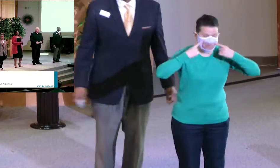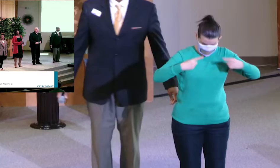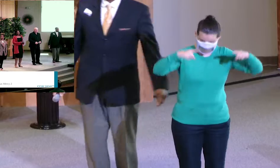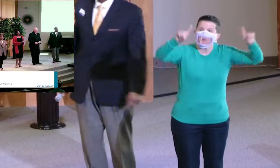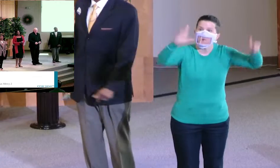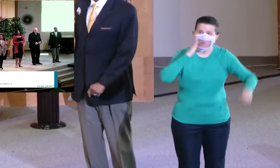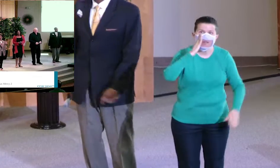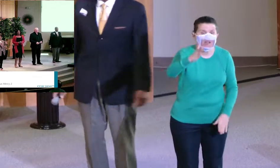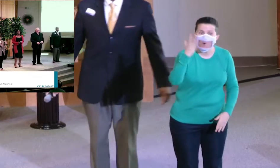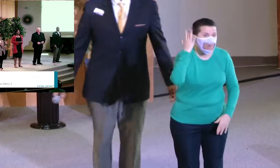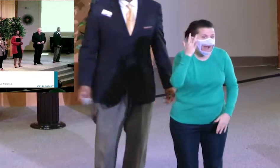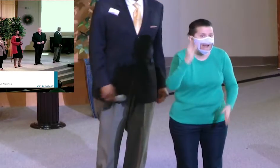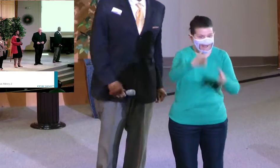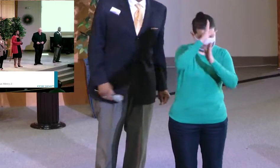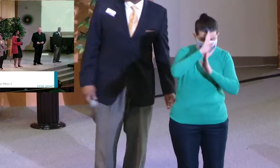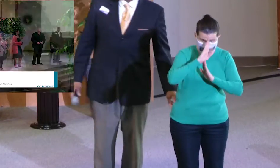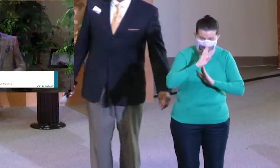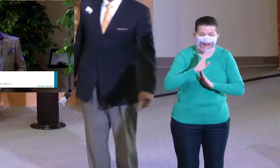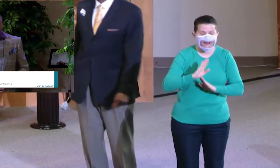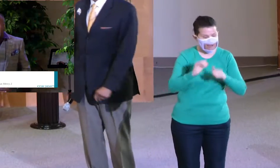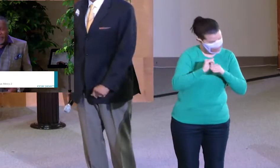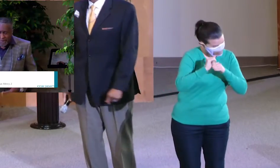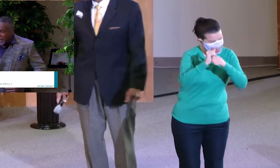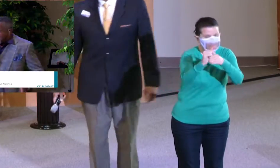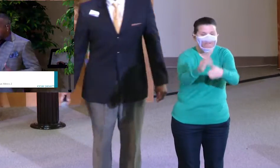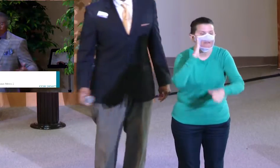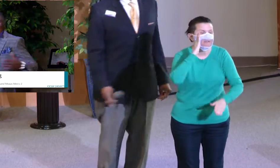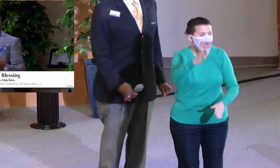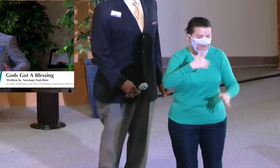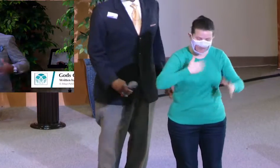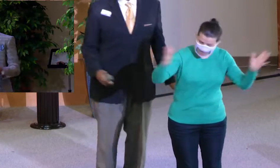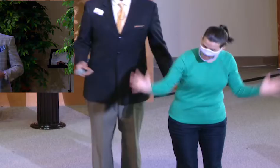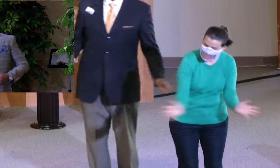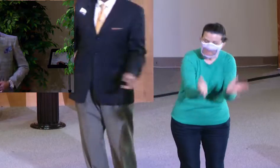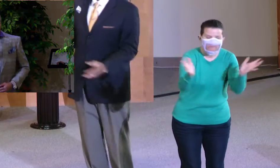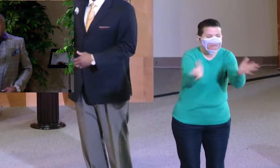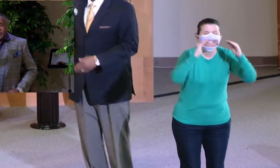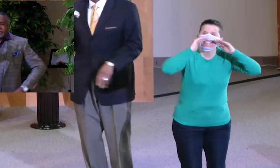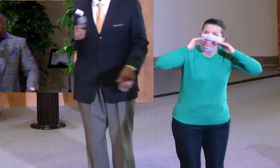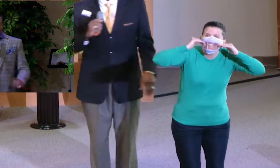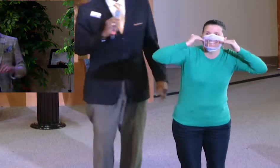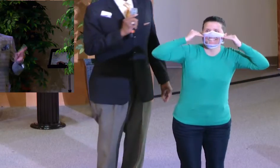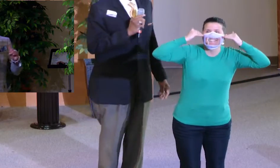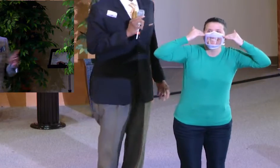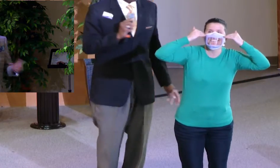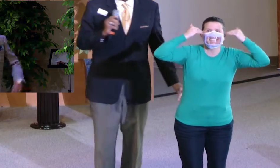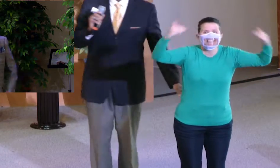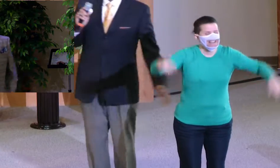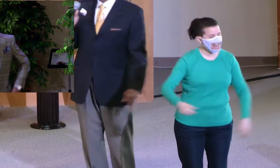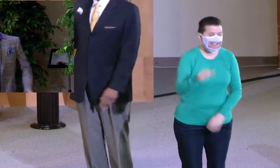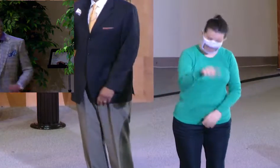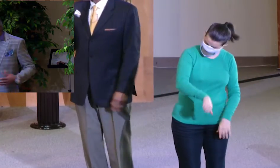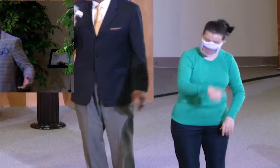gonna see you through. Hold your head up, put a smile on your face. This is